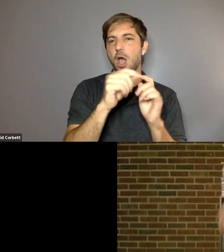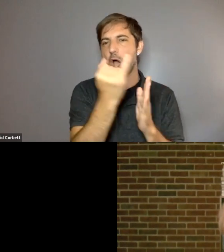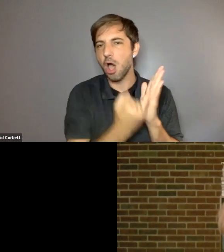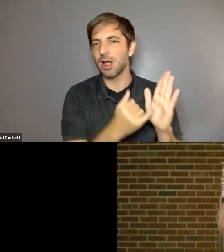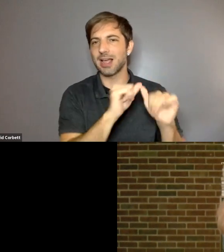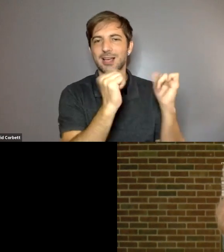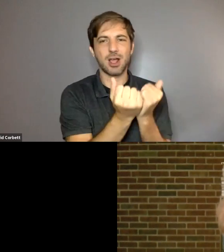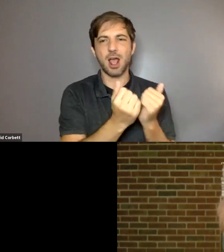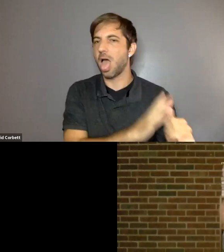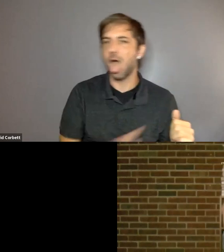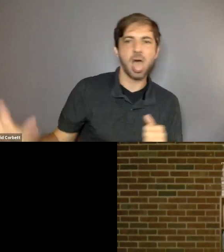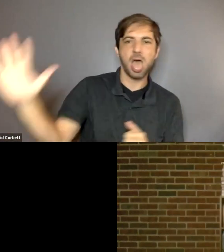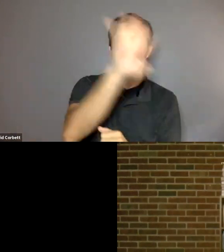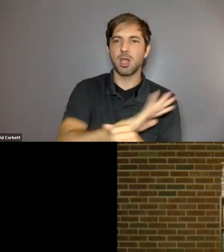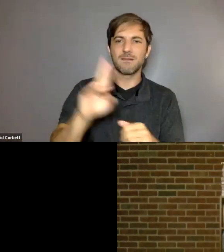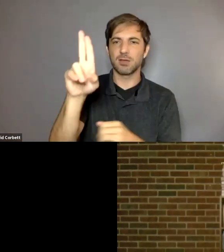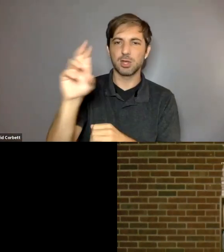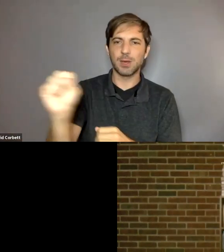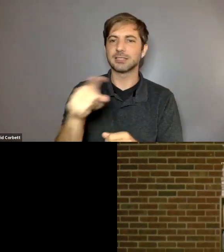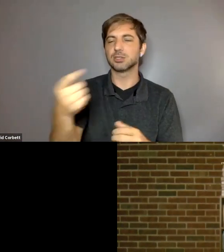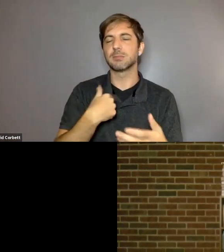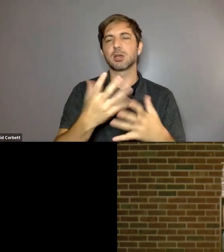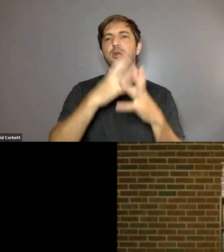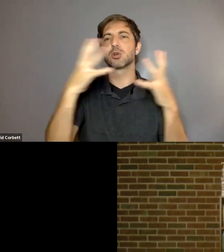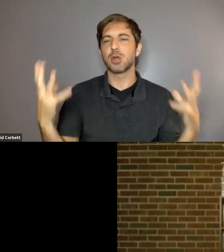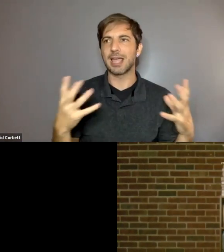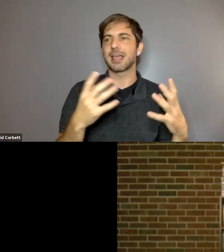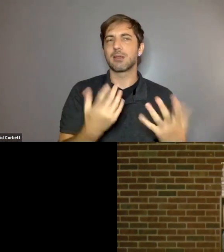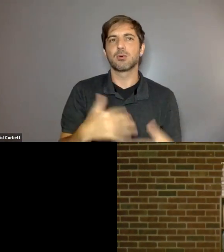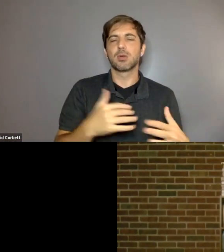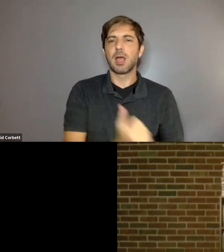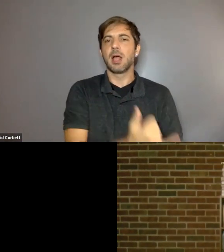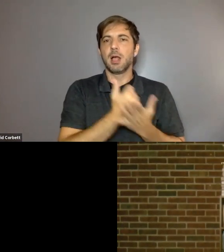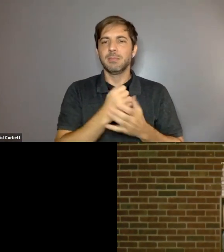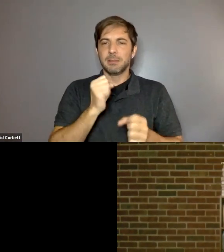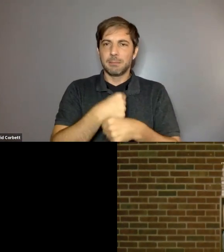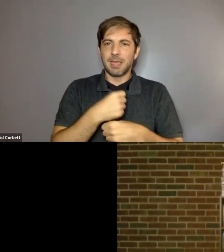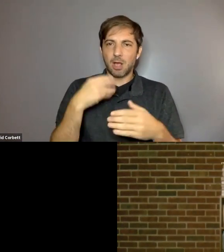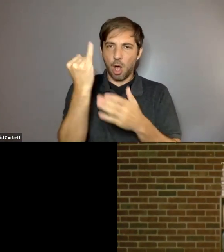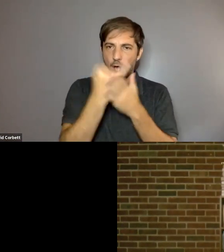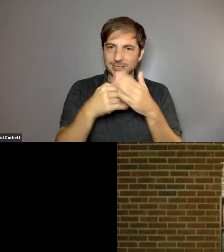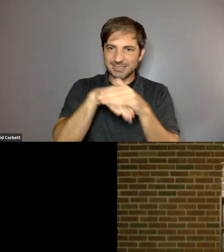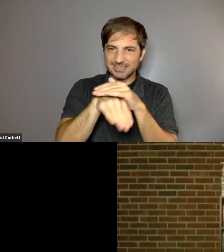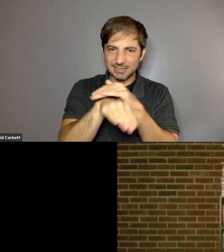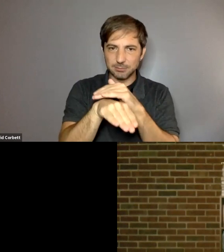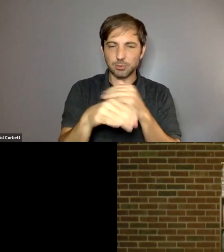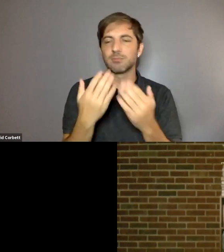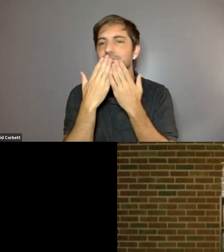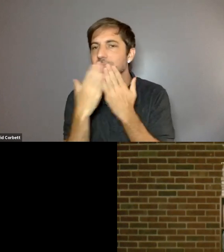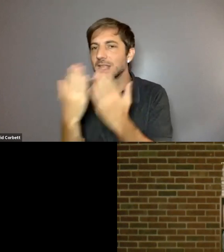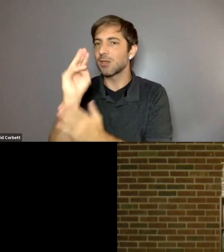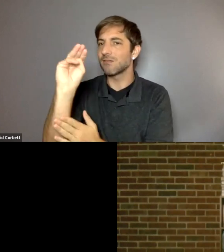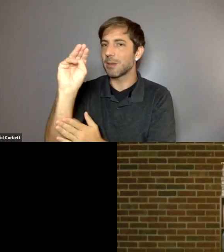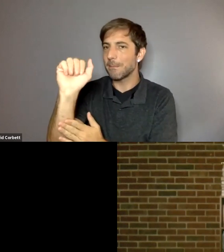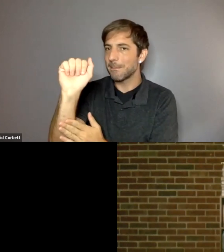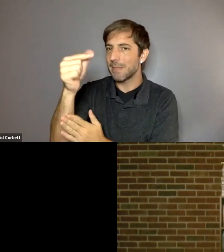great advocate and ally in this work to make the arts accessible. And I'd also like to thank Megan and